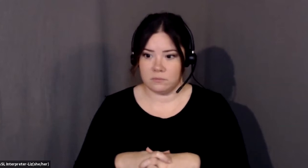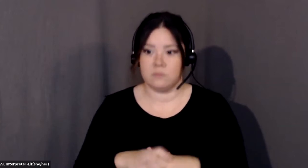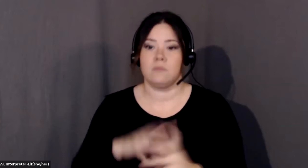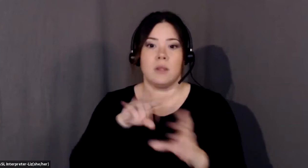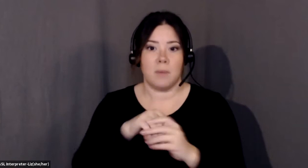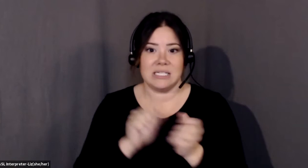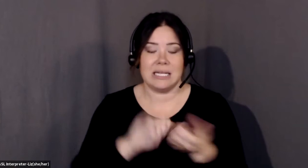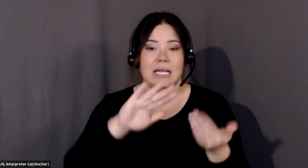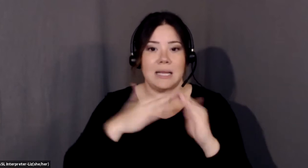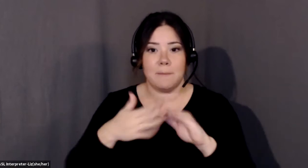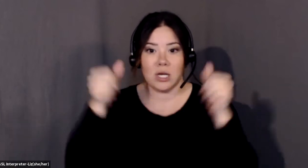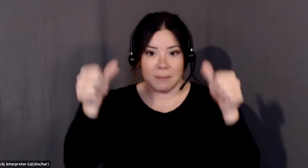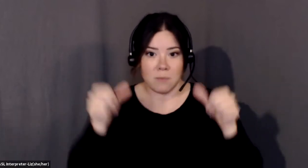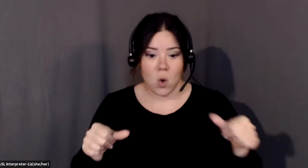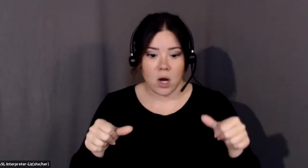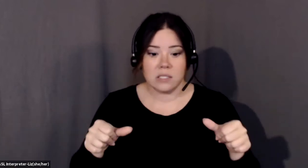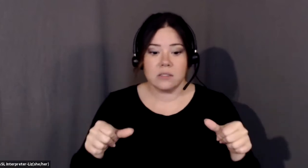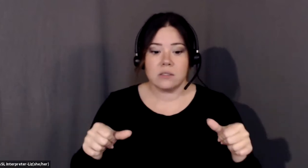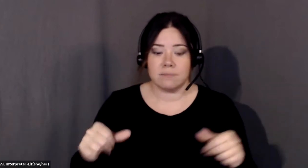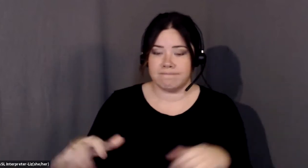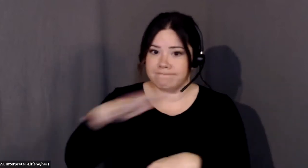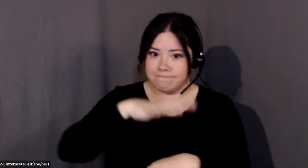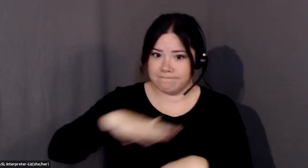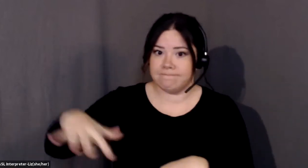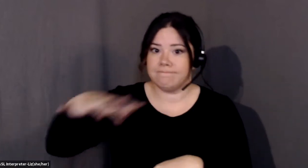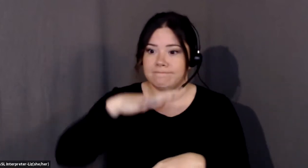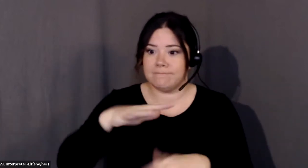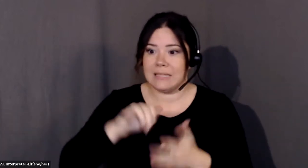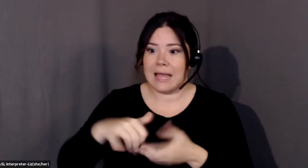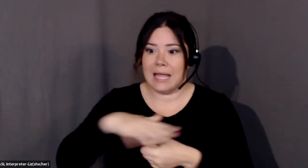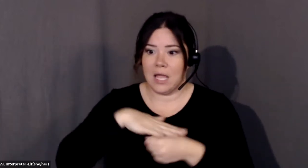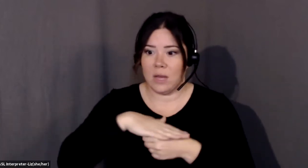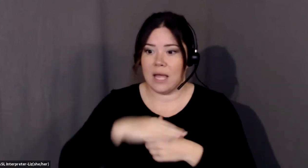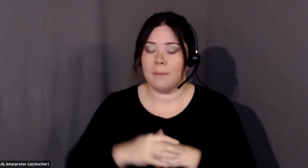Participating in community boards across entire service areas.